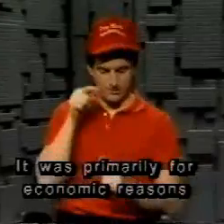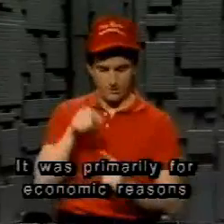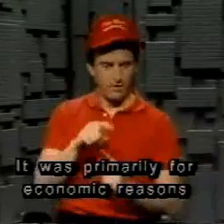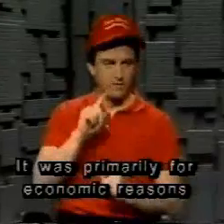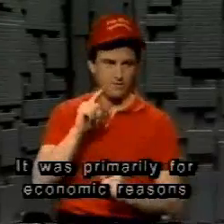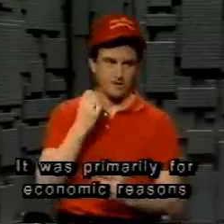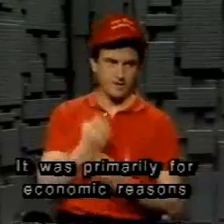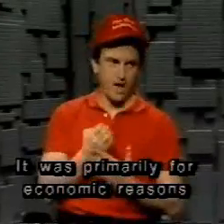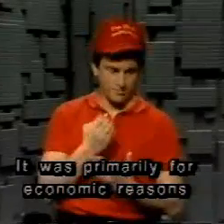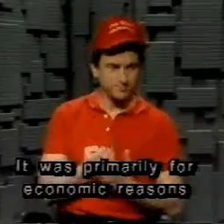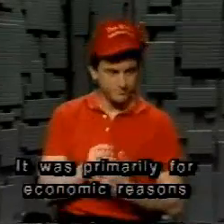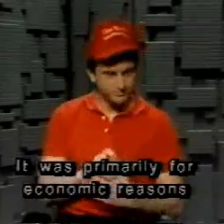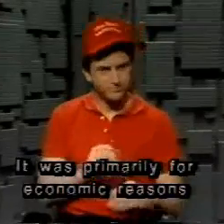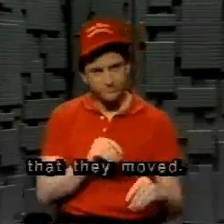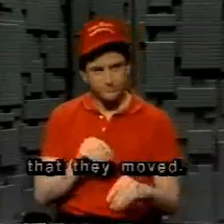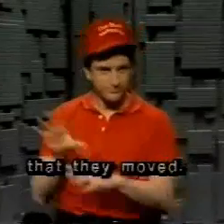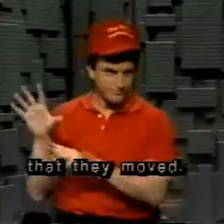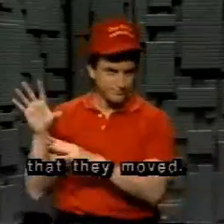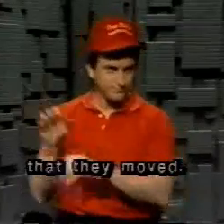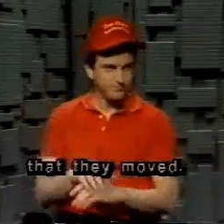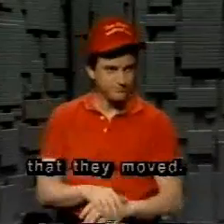economic reasons that they moved.